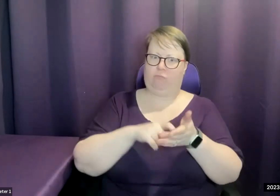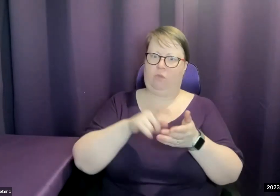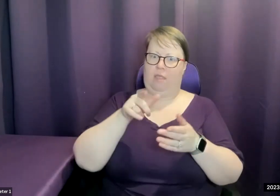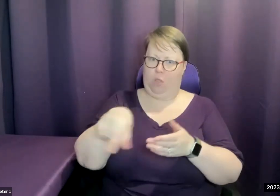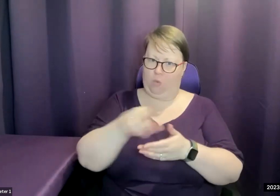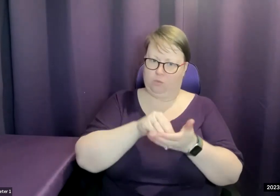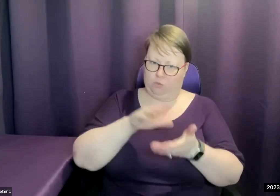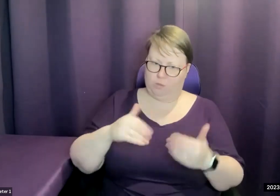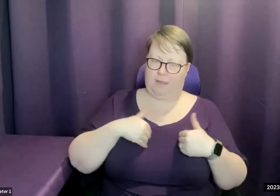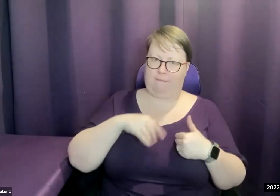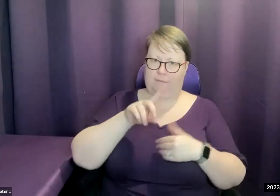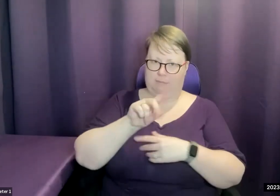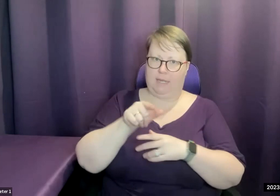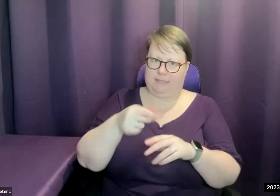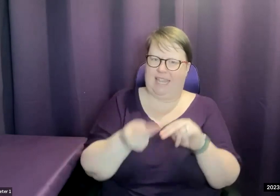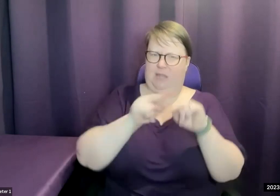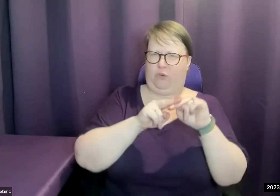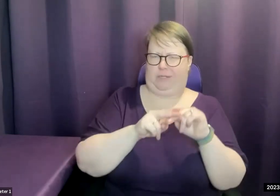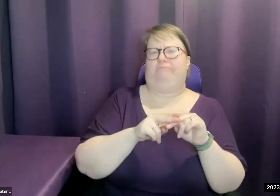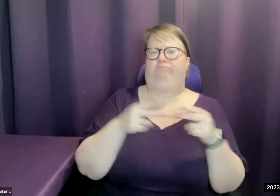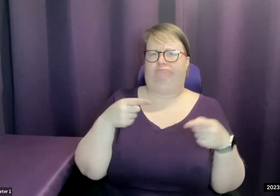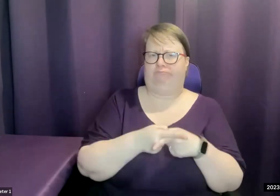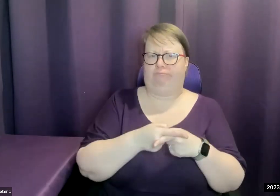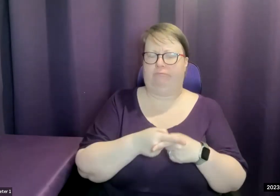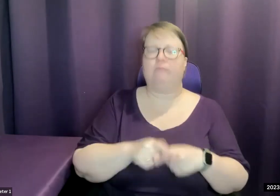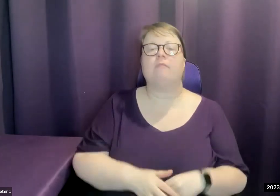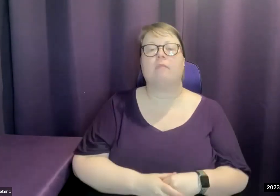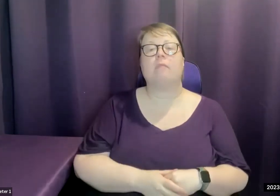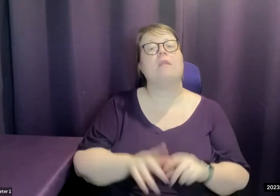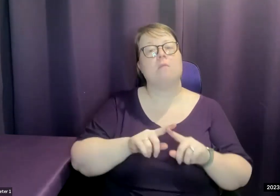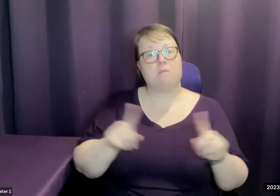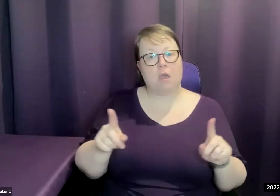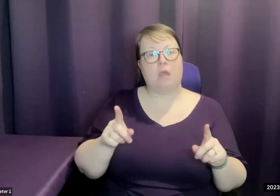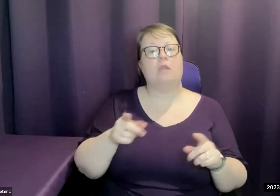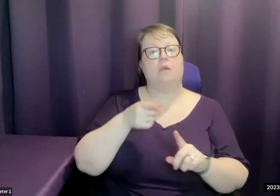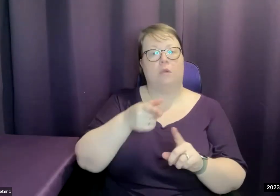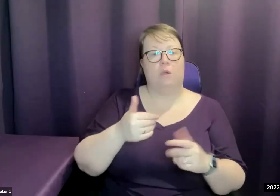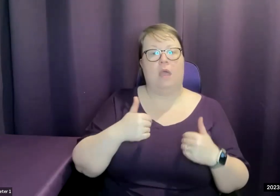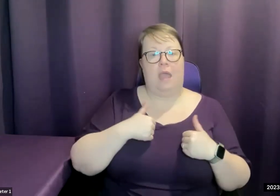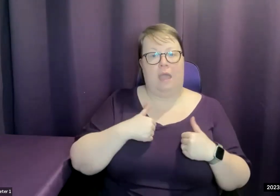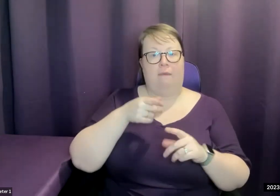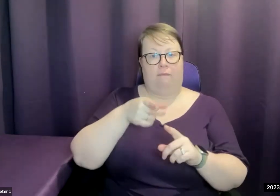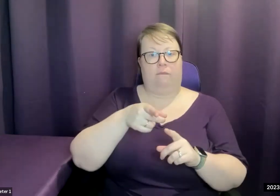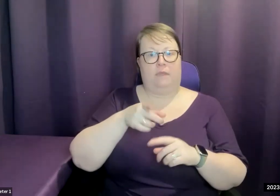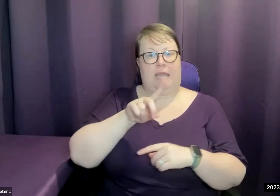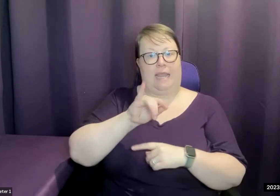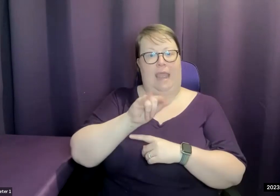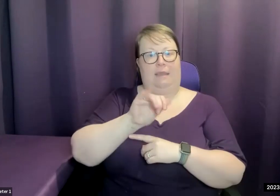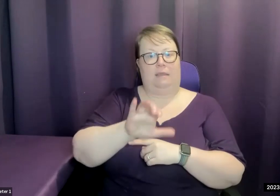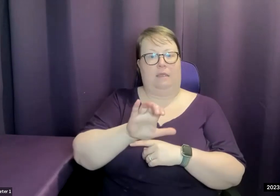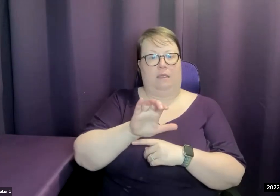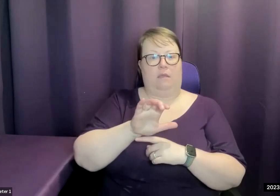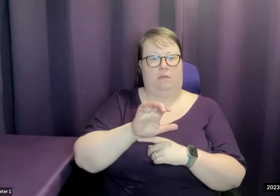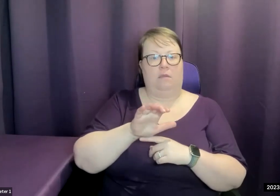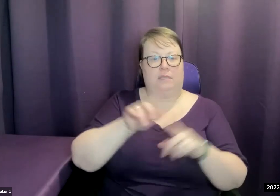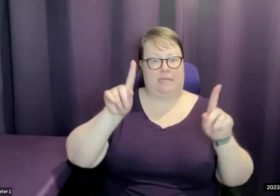population. However, we hypothesize the reduction in didactic-related testing accommodations may have been due to the remote